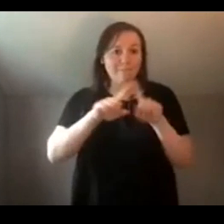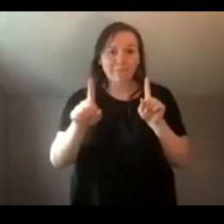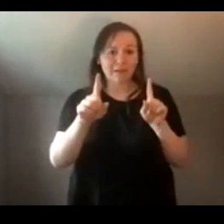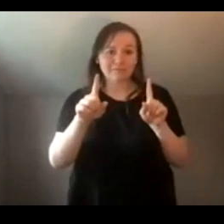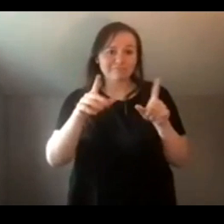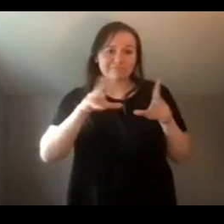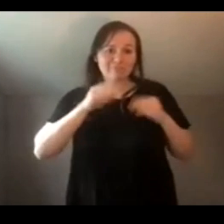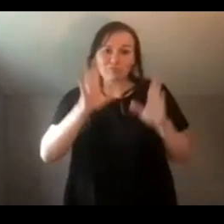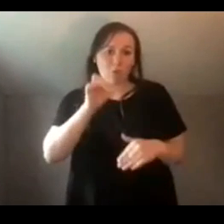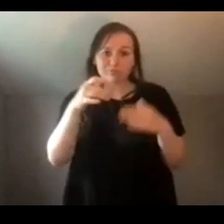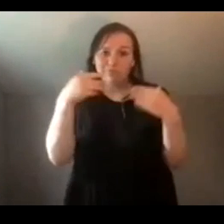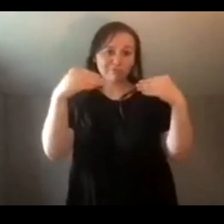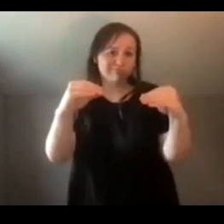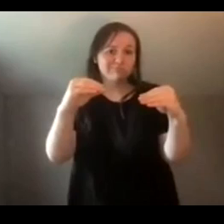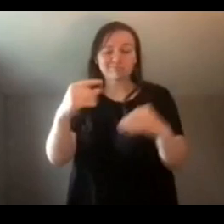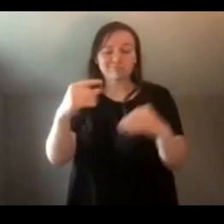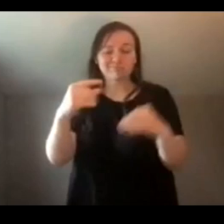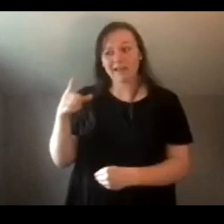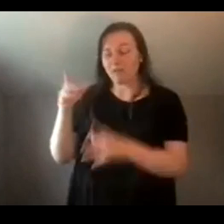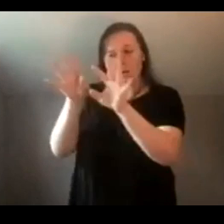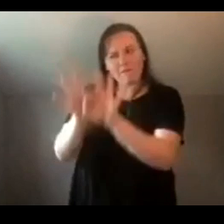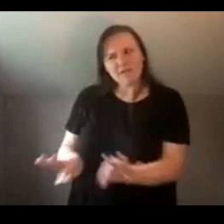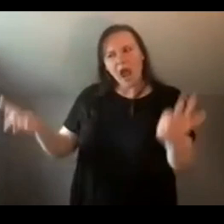him, said he was much too valuable.